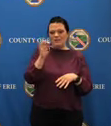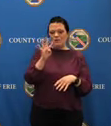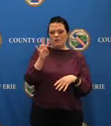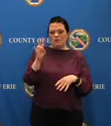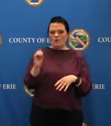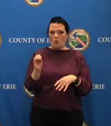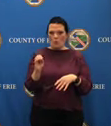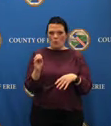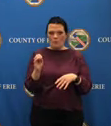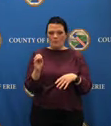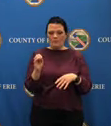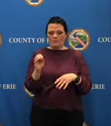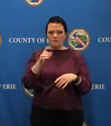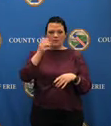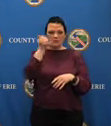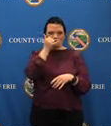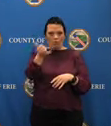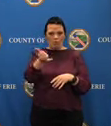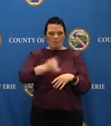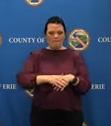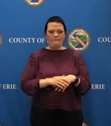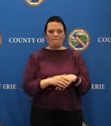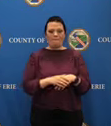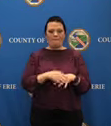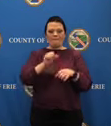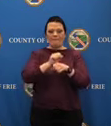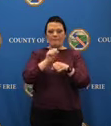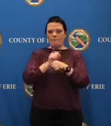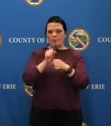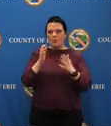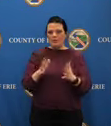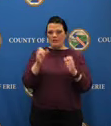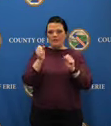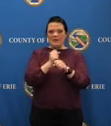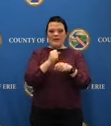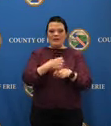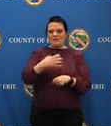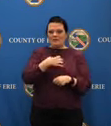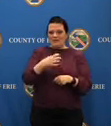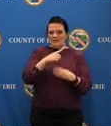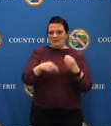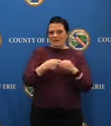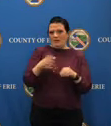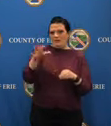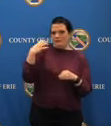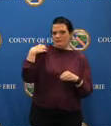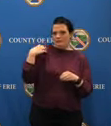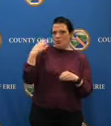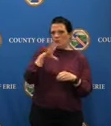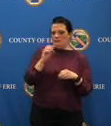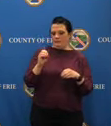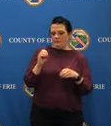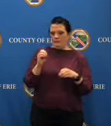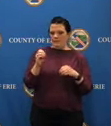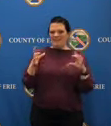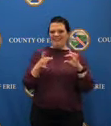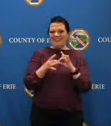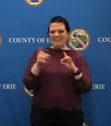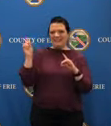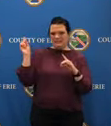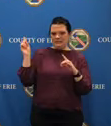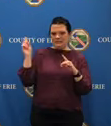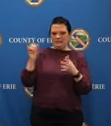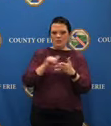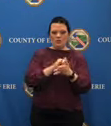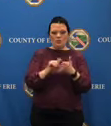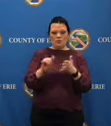1-833-789-0470 to call. Employees can make complaints about employers at the link that's on the screen. You can find that at the